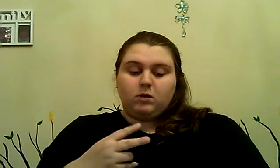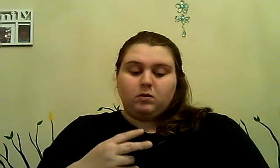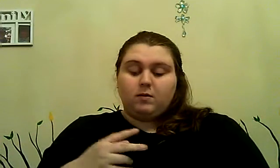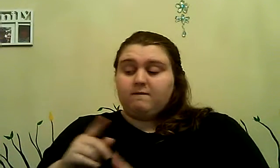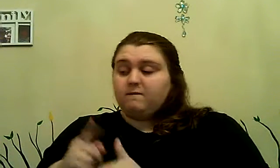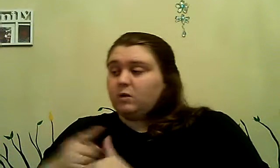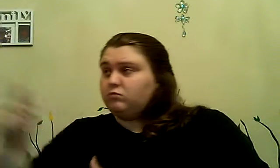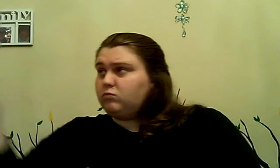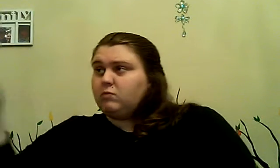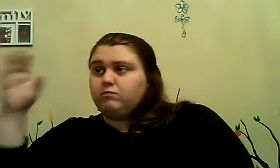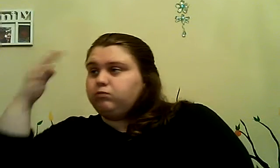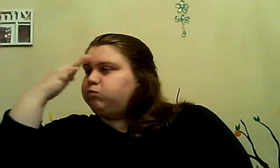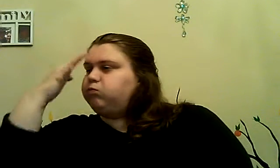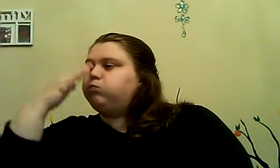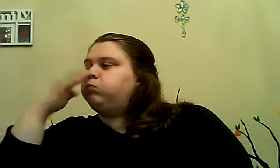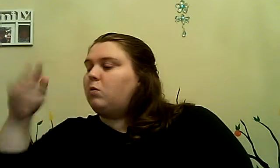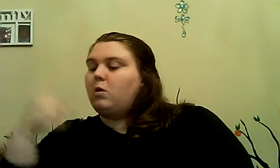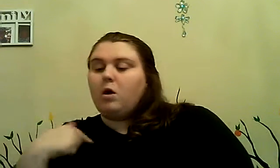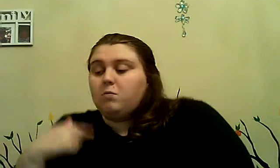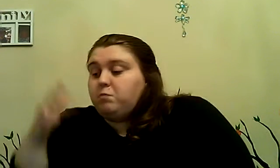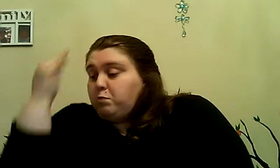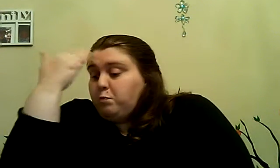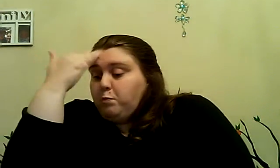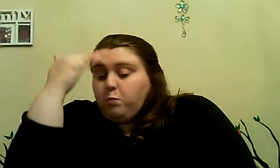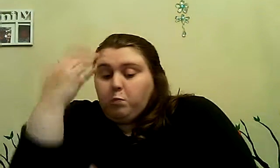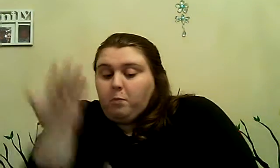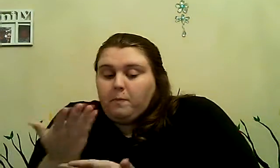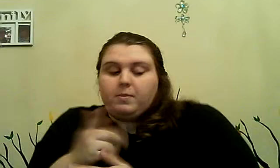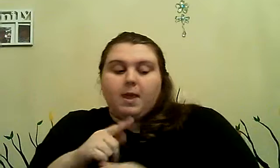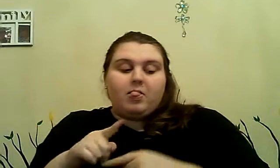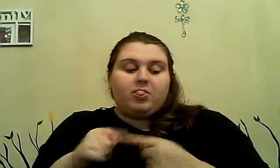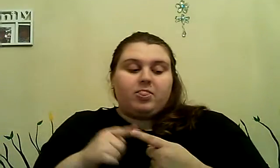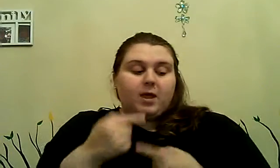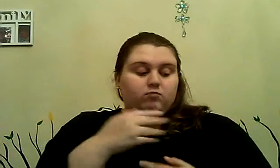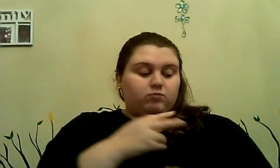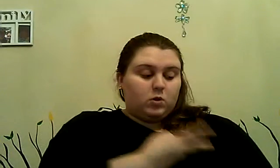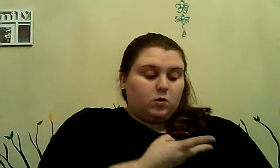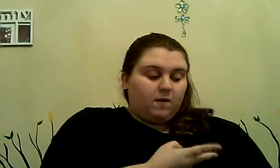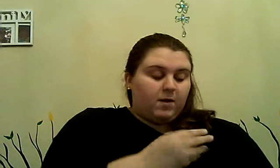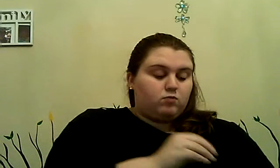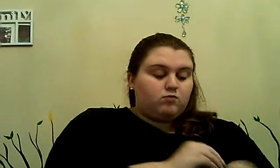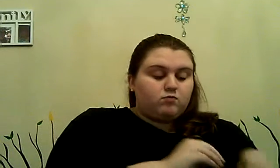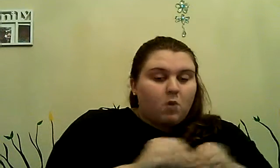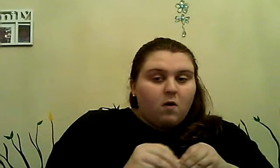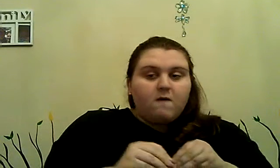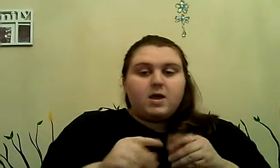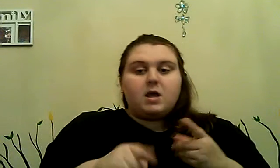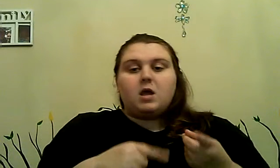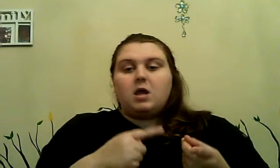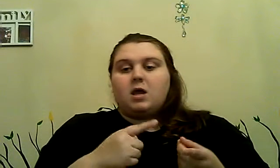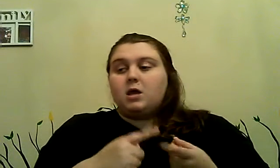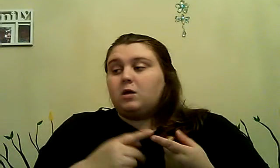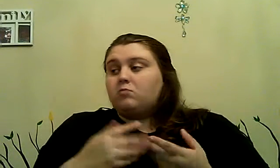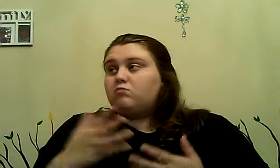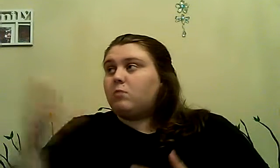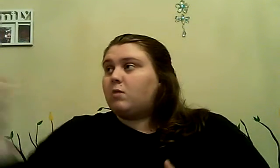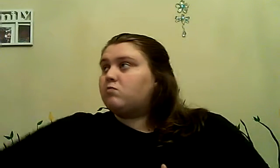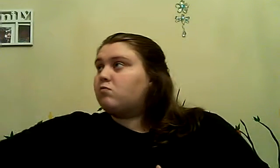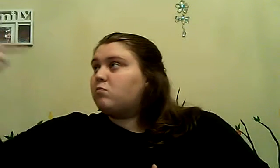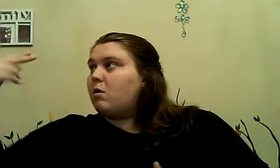there, and didn't seem fearful or intimidated by our presence at all. We couldn't have been more than